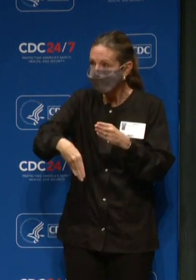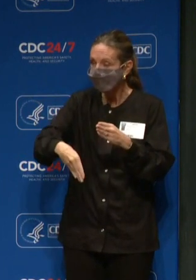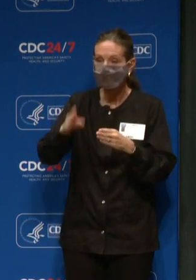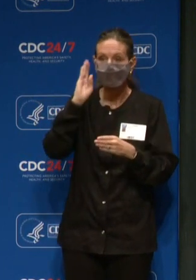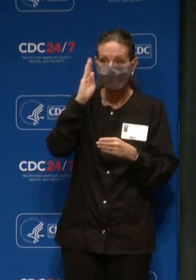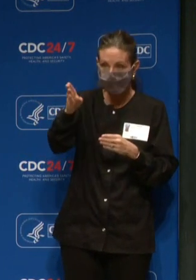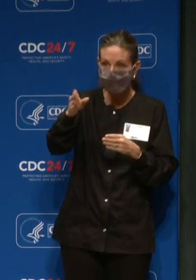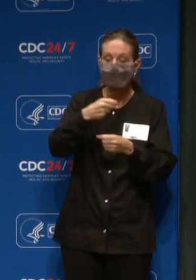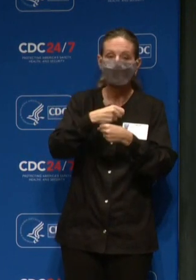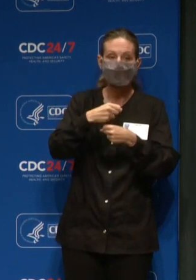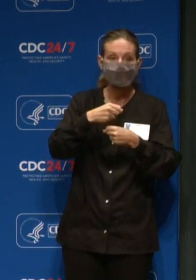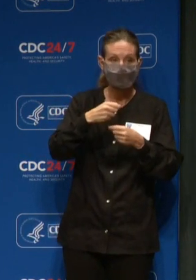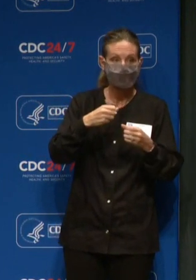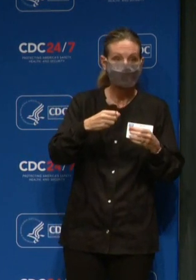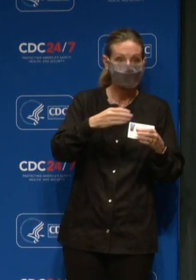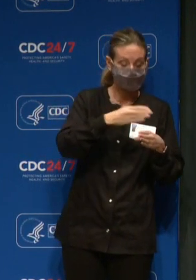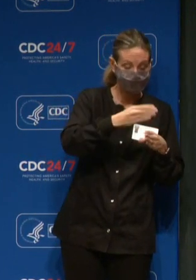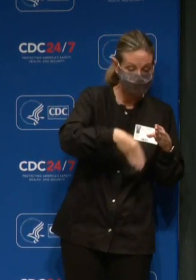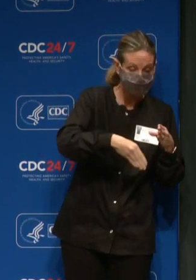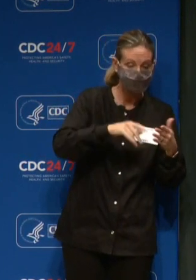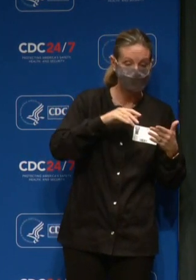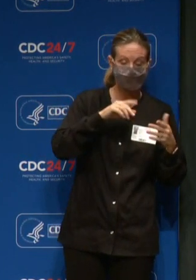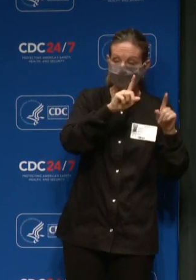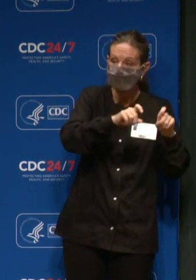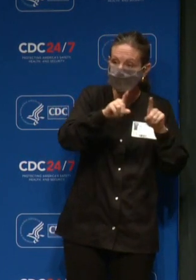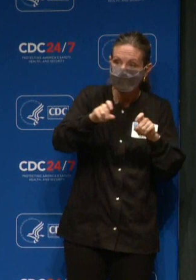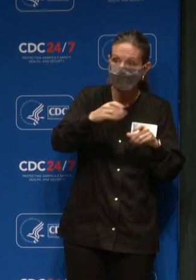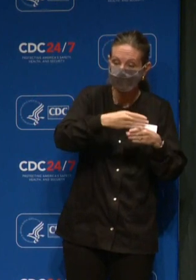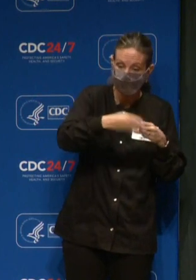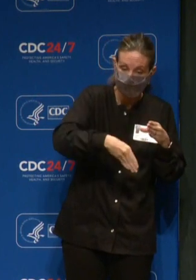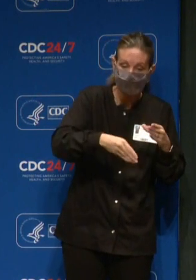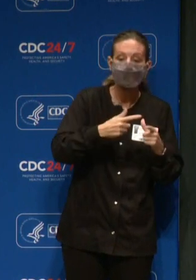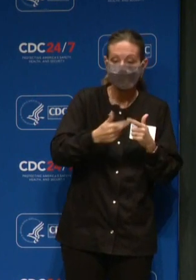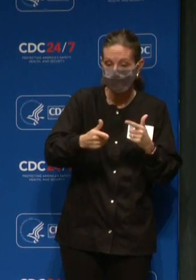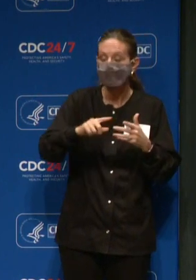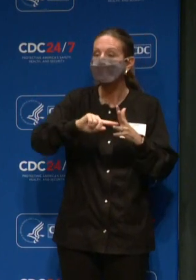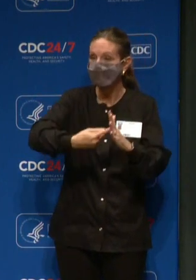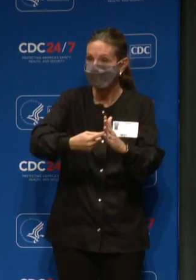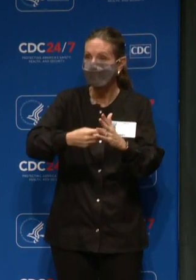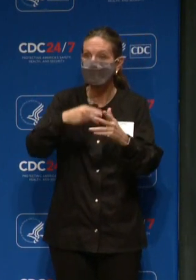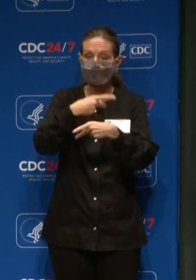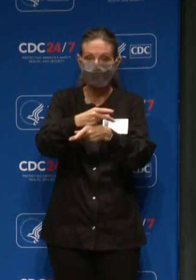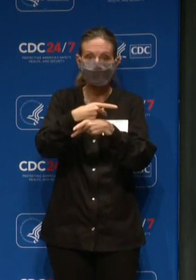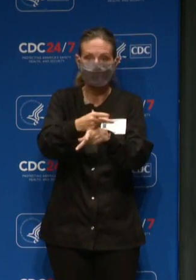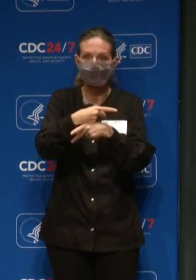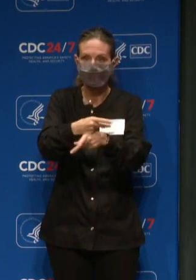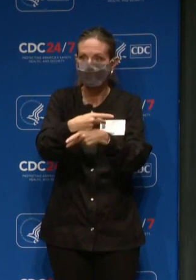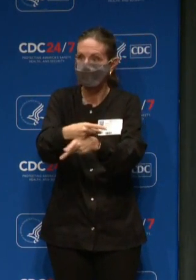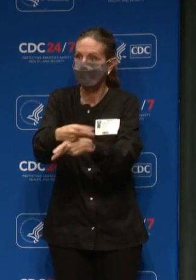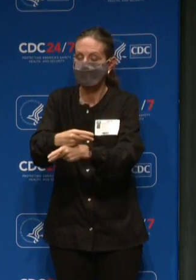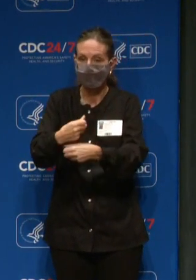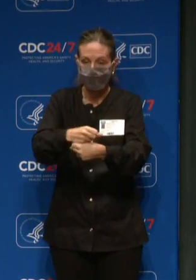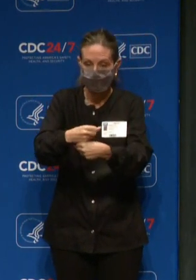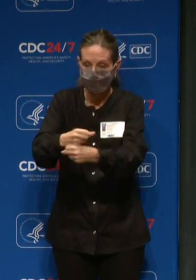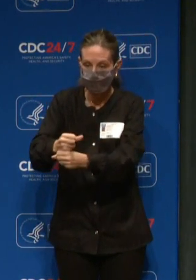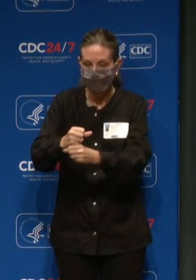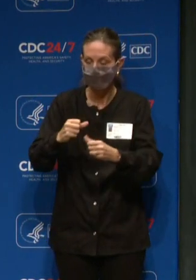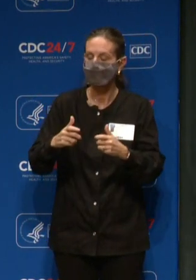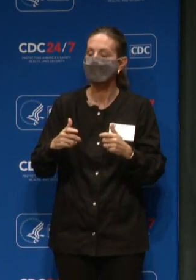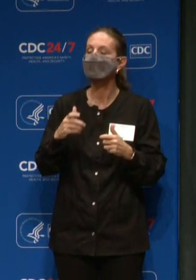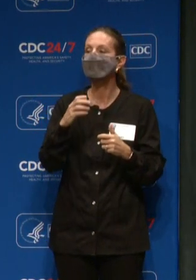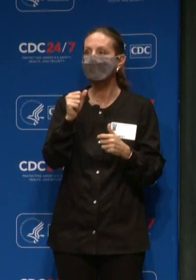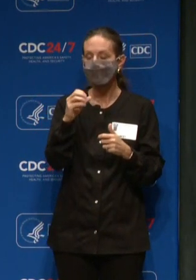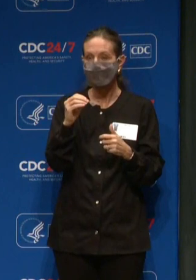the production process. It may be that we find, for instance, that a vaccine is not effective, and that's a vaccine